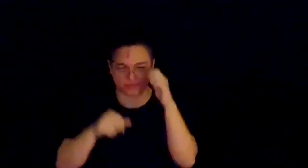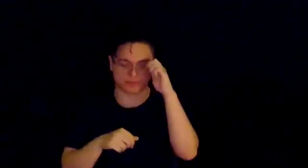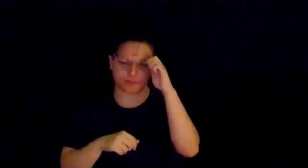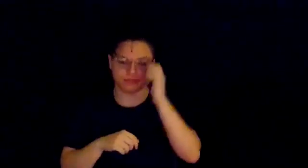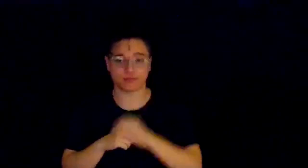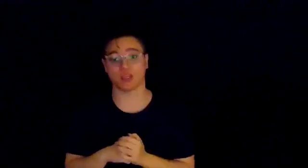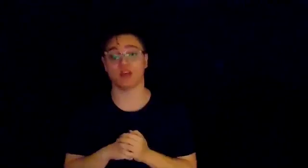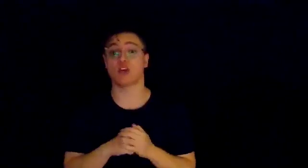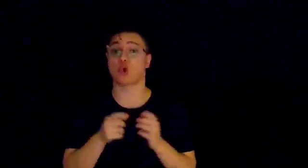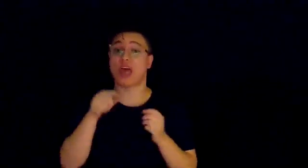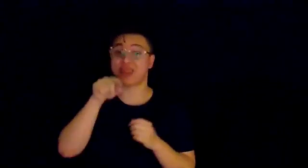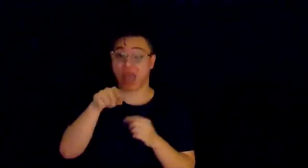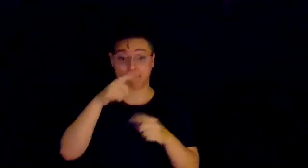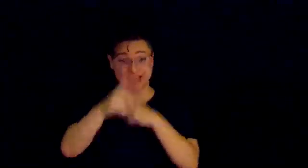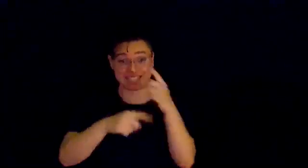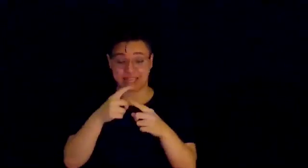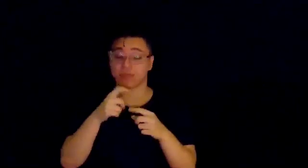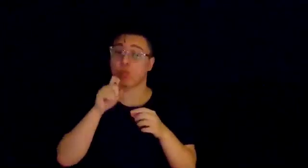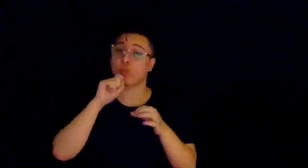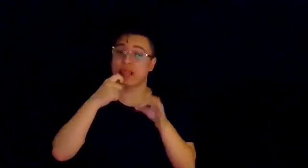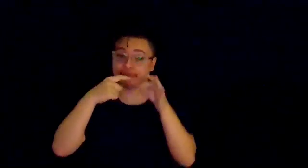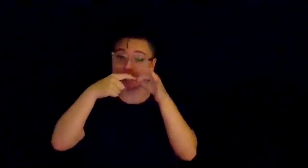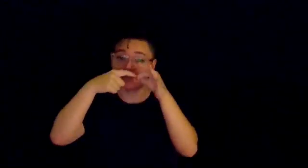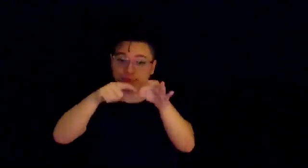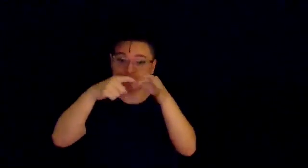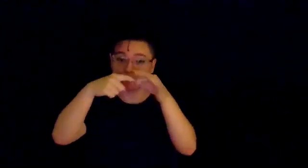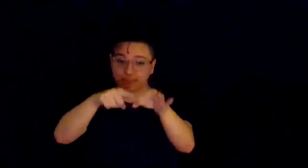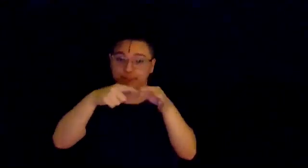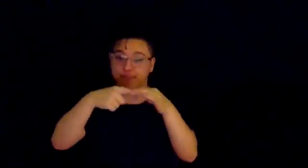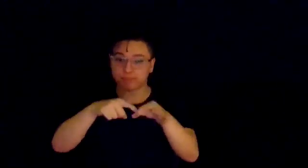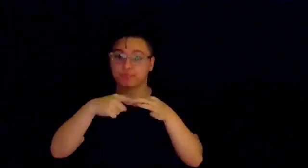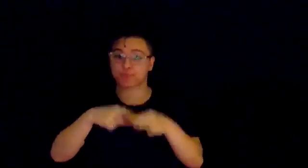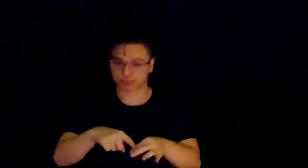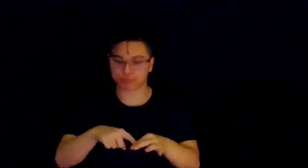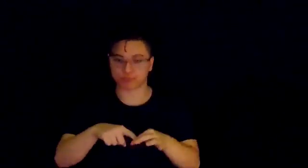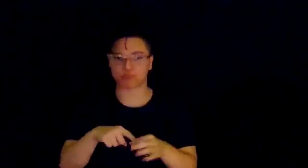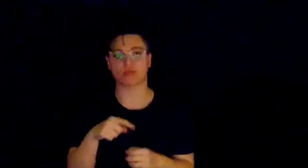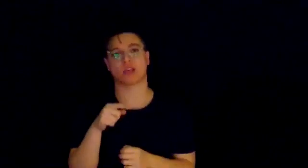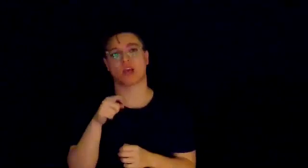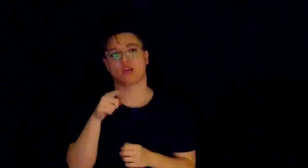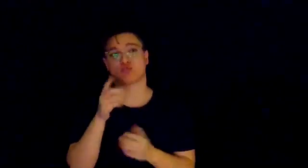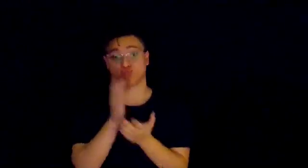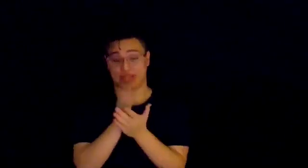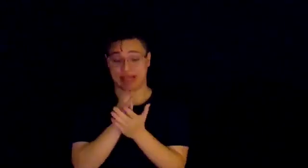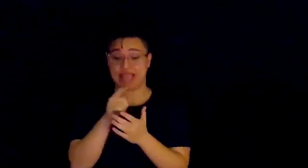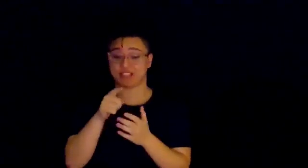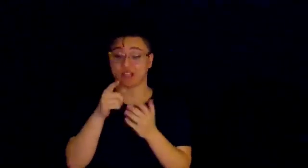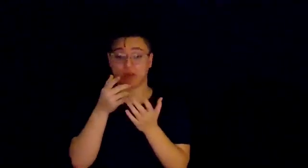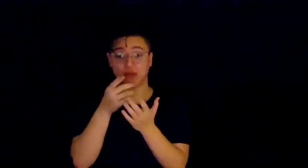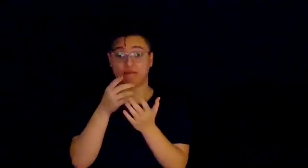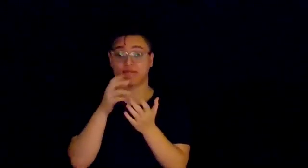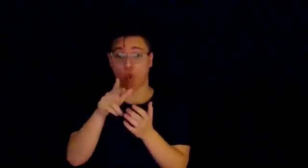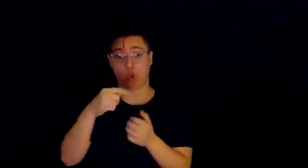you need to book them, and we understand that process as well. There'll be lots of questions throughout the duration of the meeting.